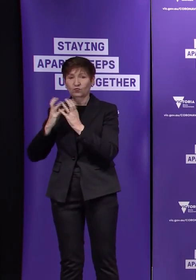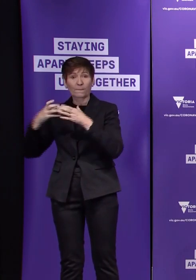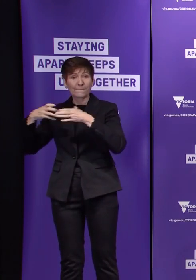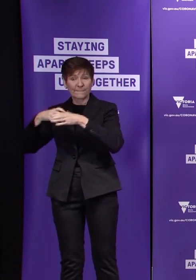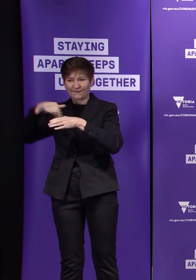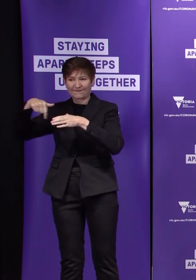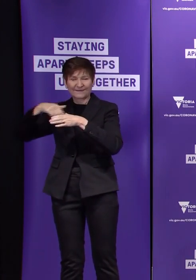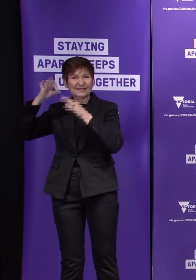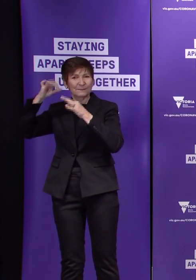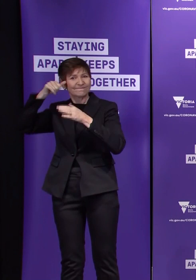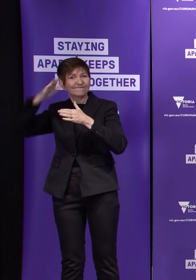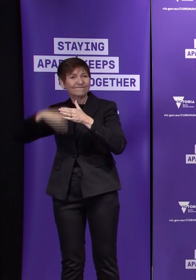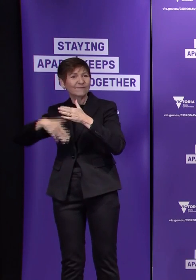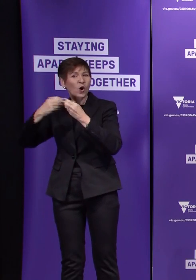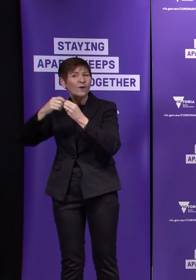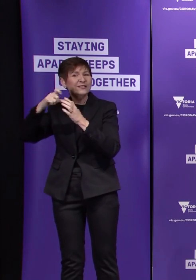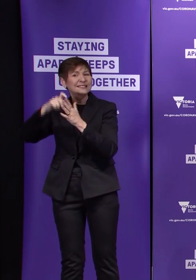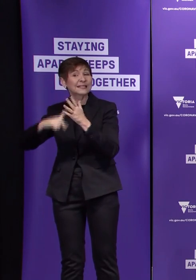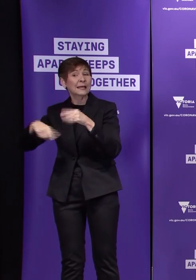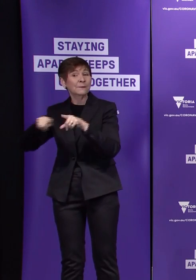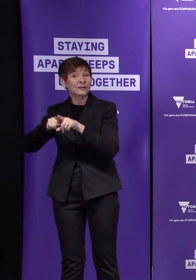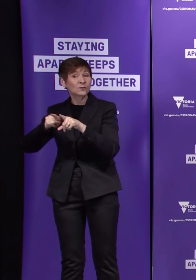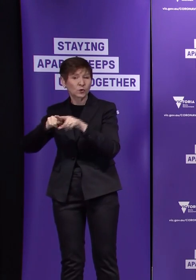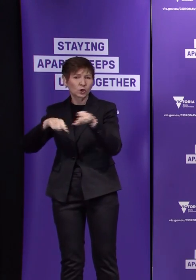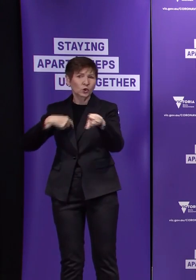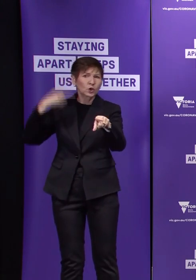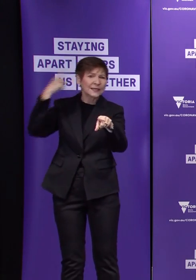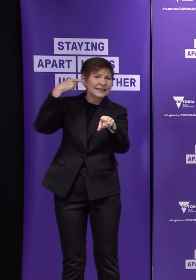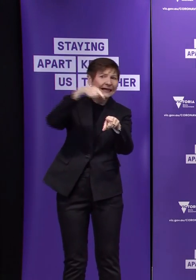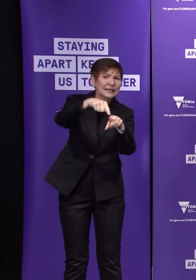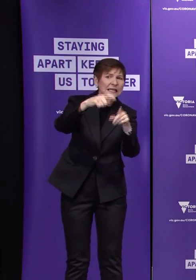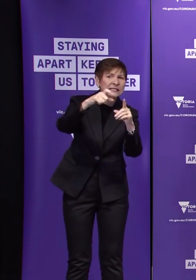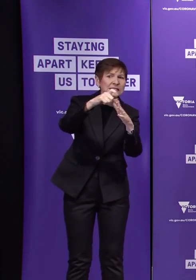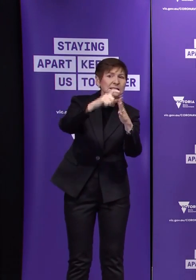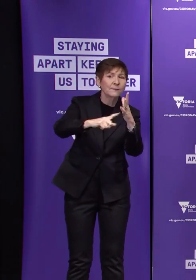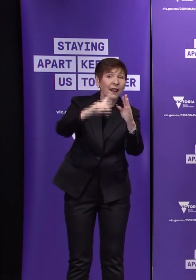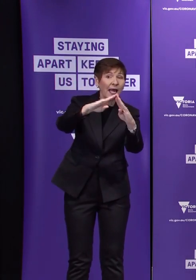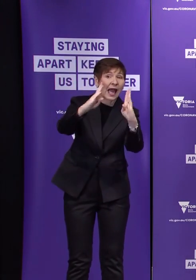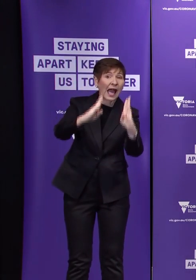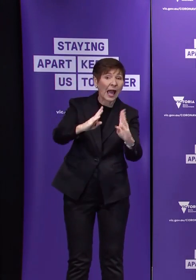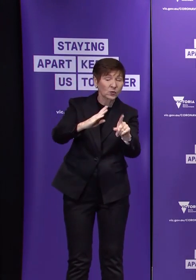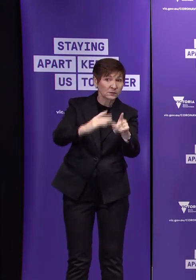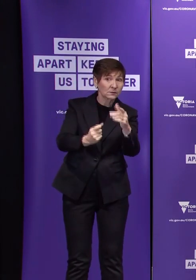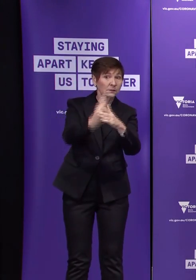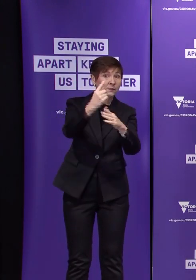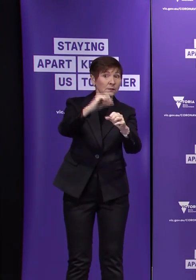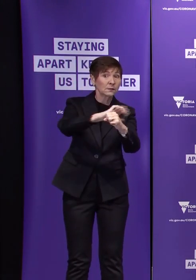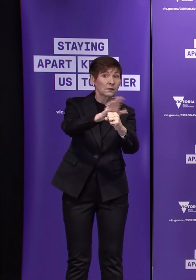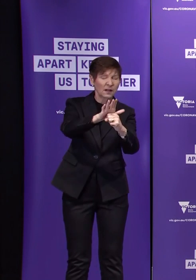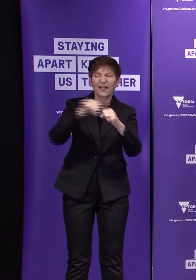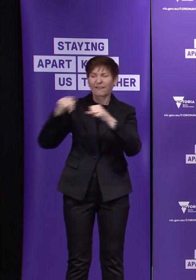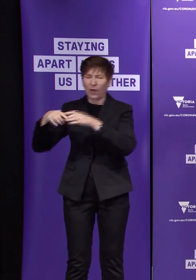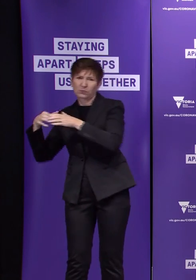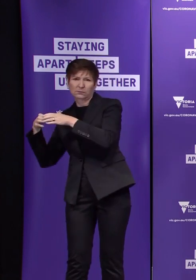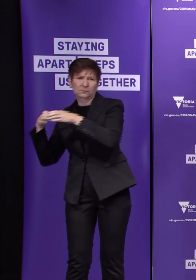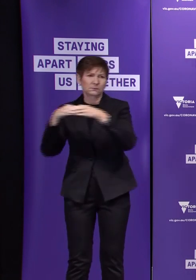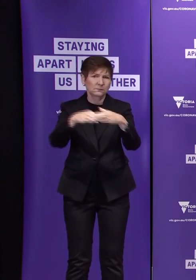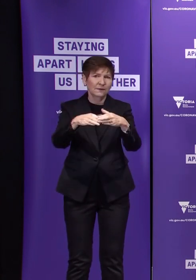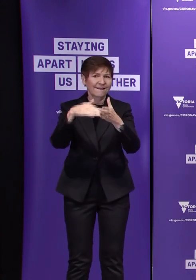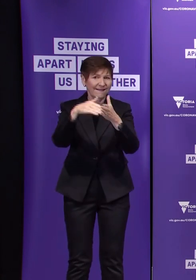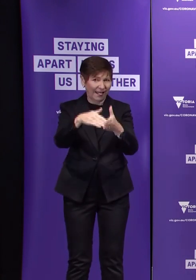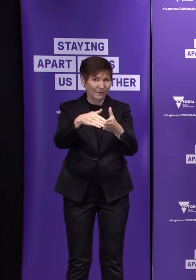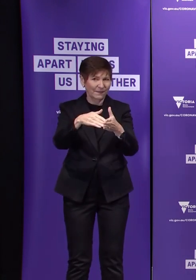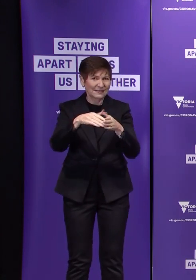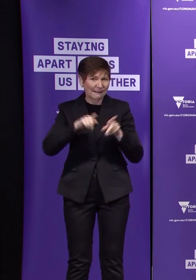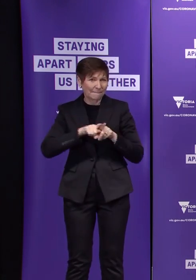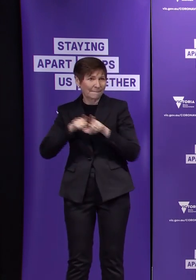the arrangements, that shared effort, all the most senior people around the table at the same time, all working with a common goal,